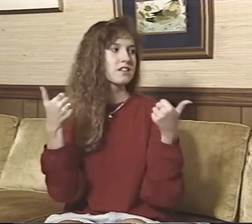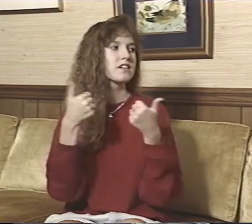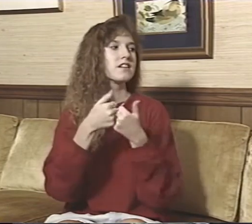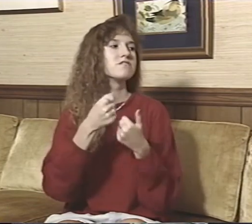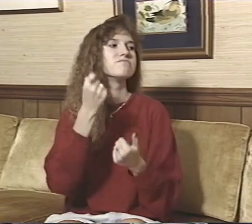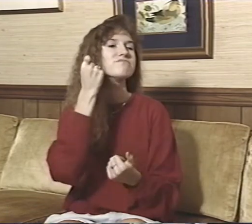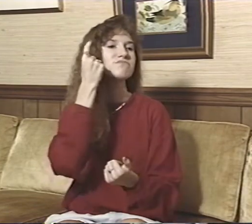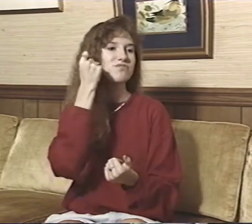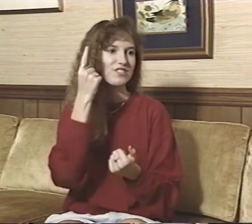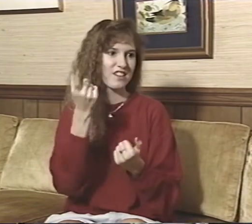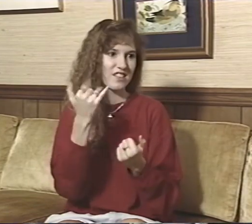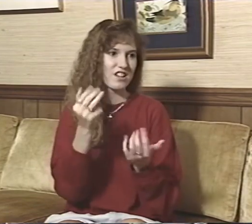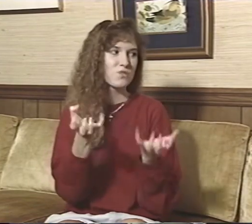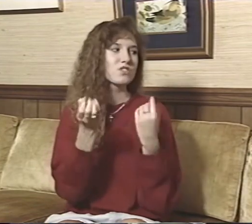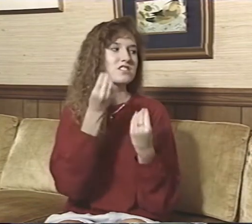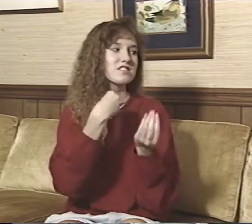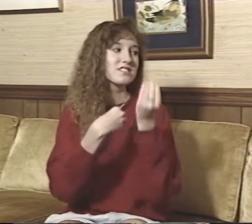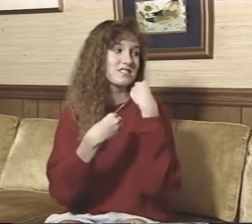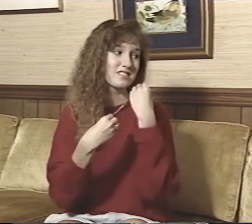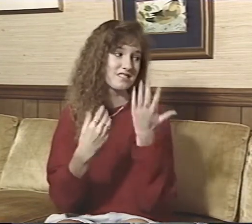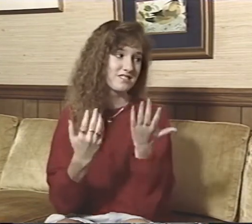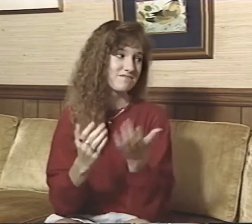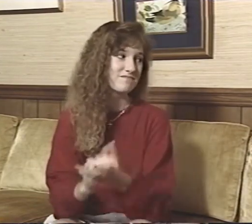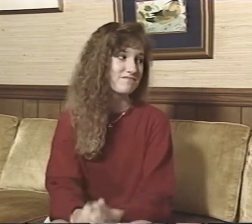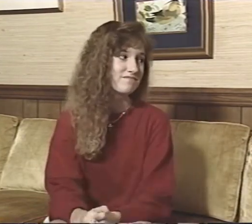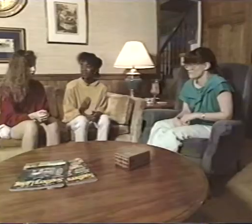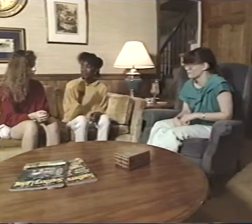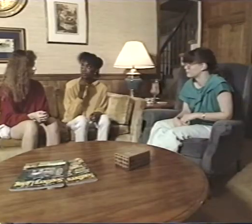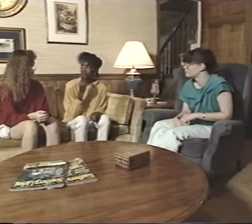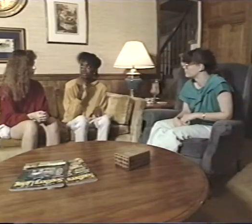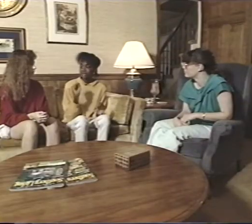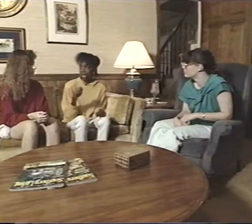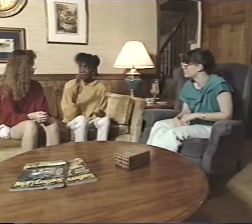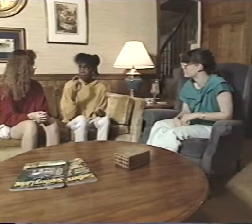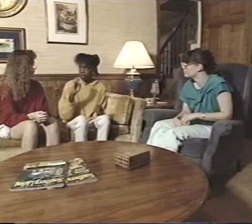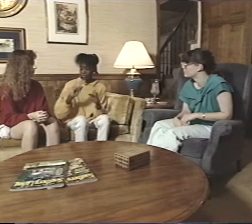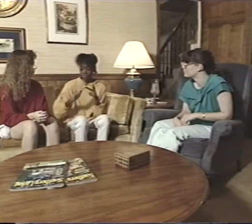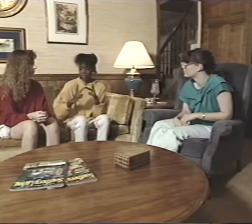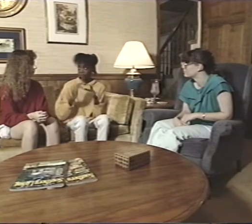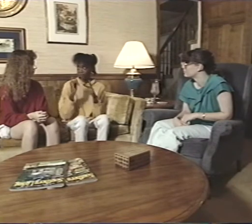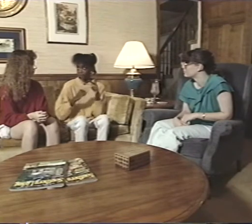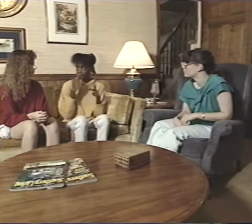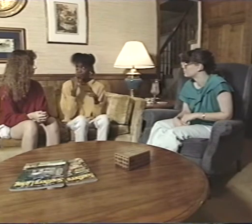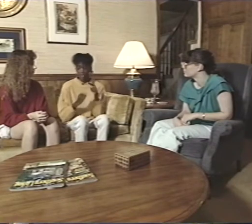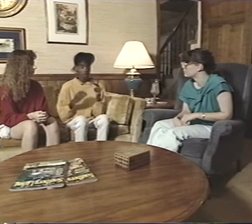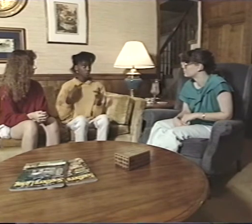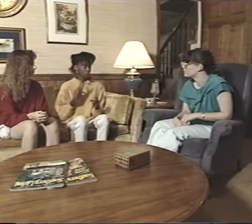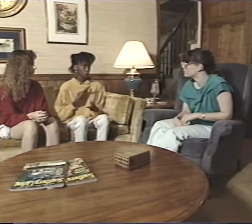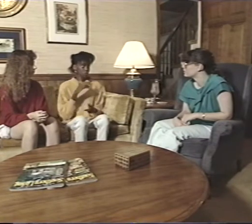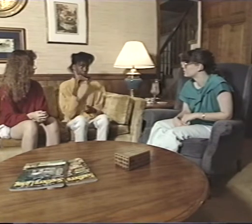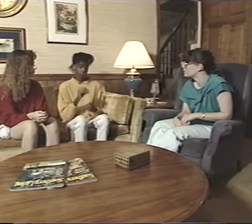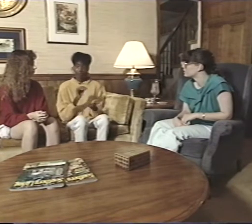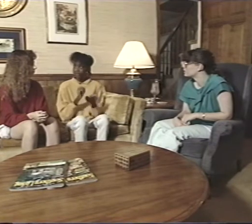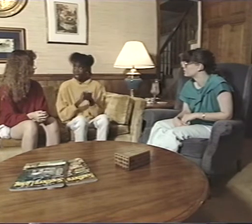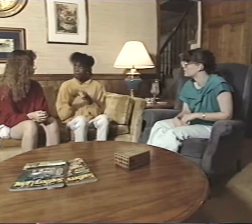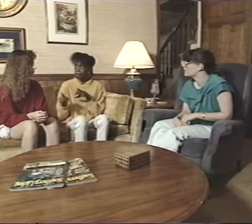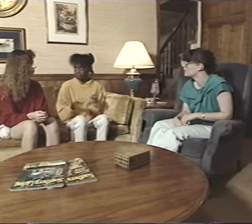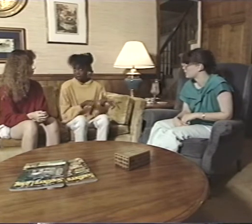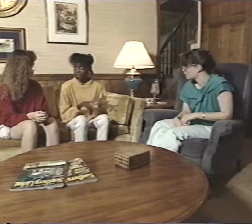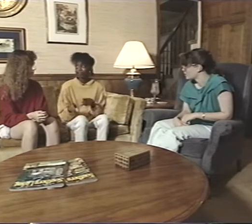games if they want to eat. The food can be the third and final thing we do at the